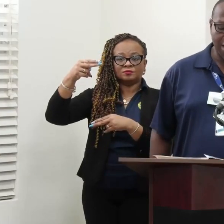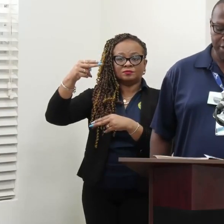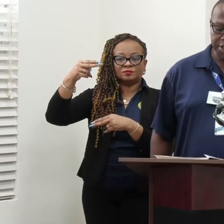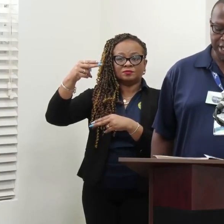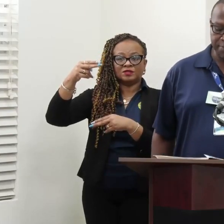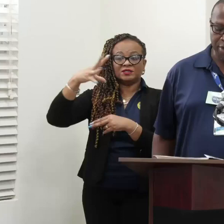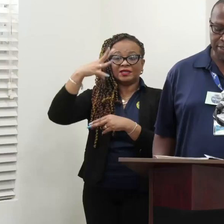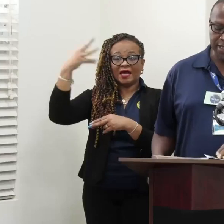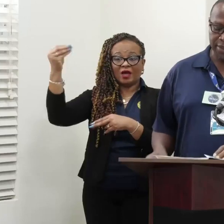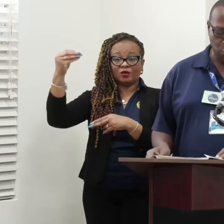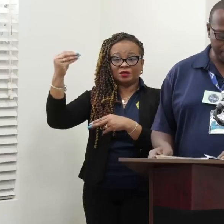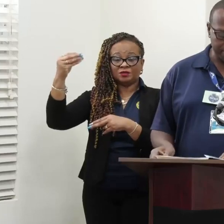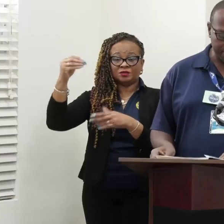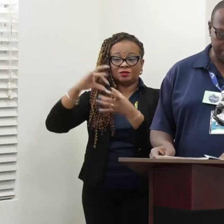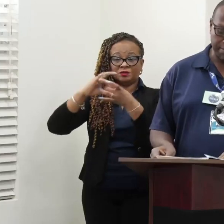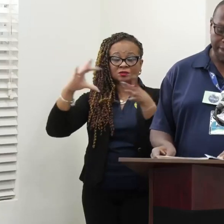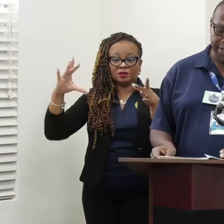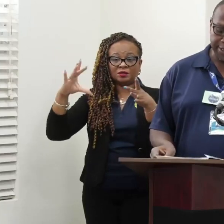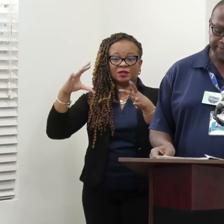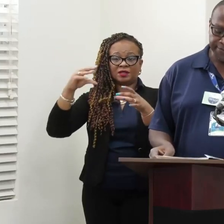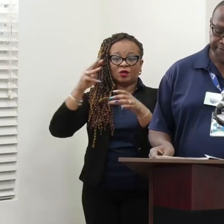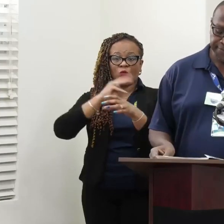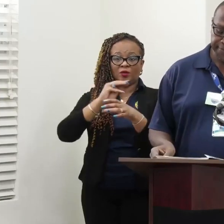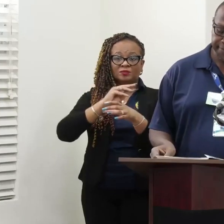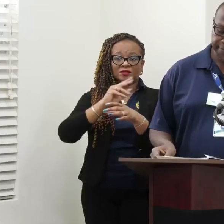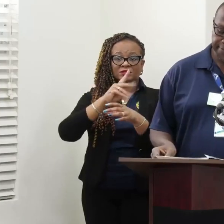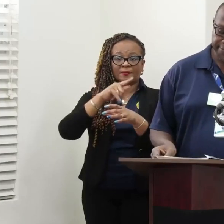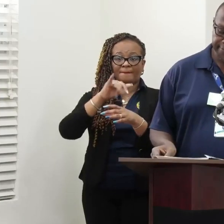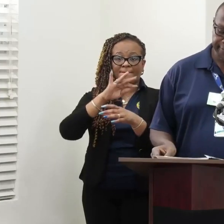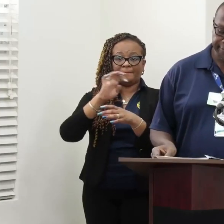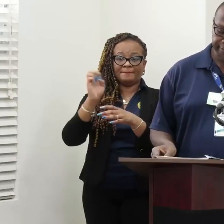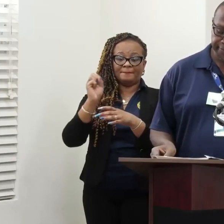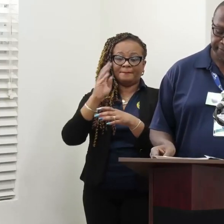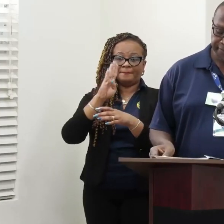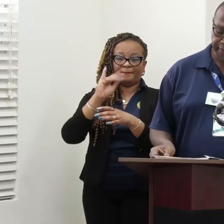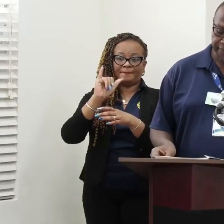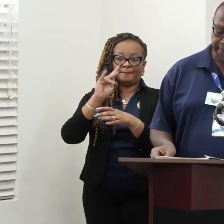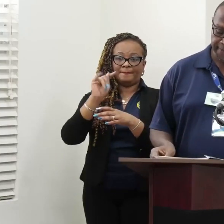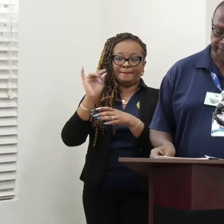There is an outage at present in Wems's Bight.